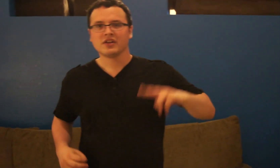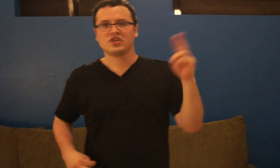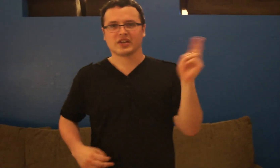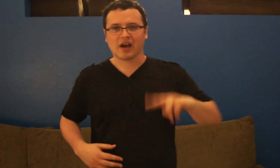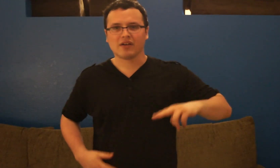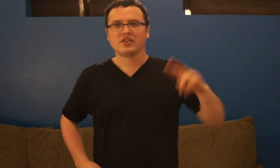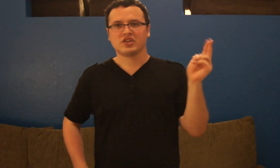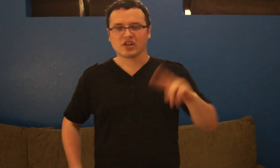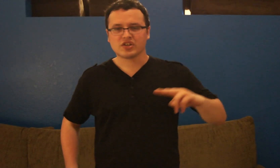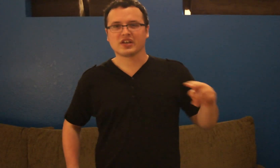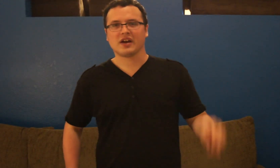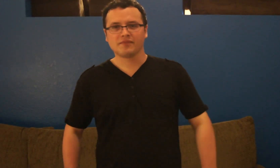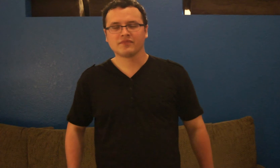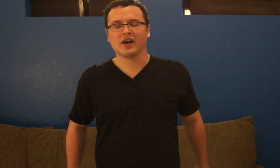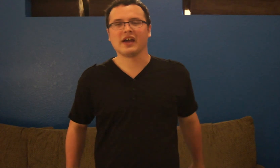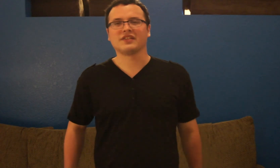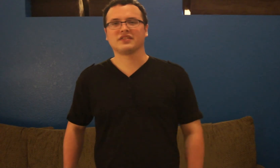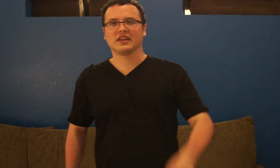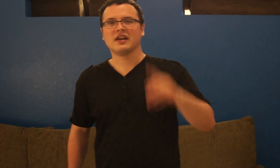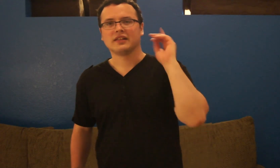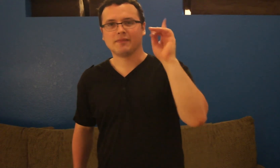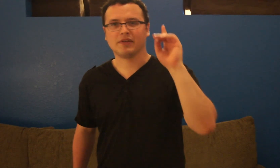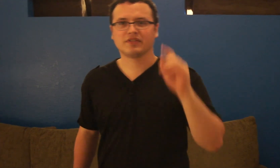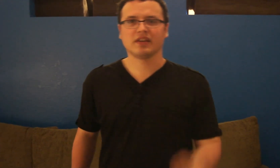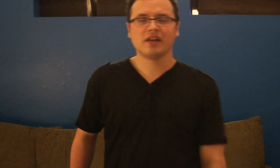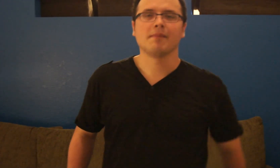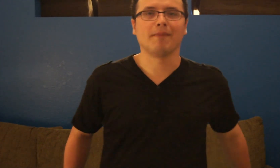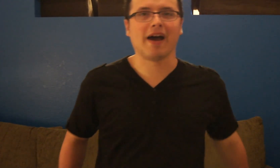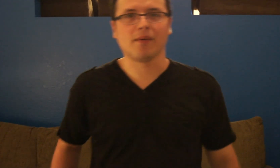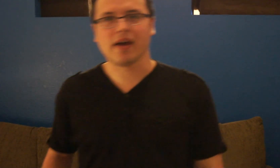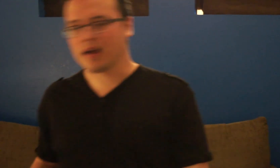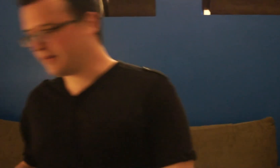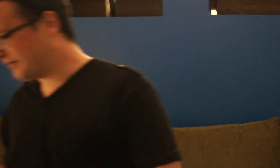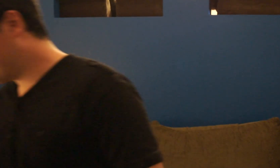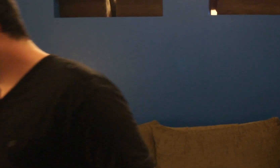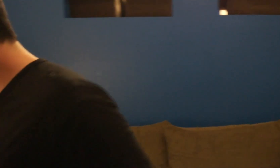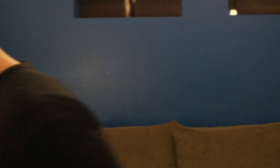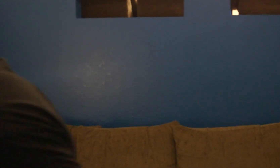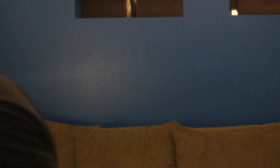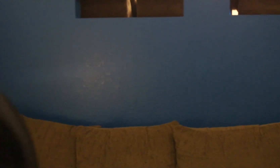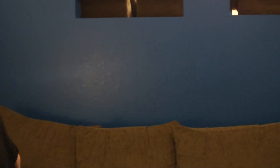check out my melody. Alright, let's see Limpbizkit, My Way. Yeah!